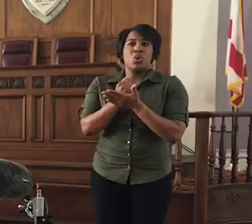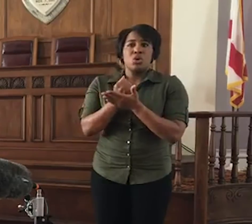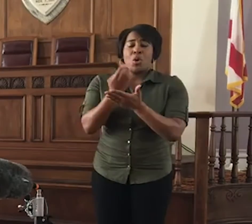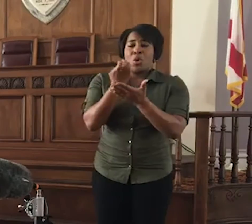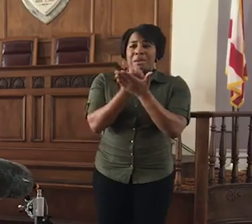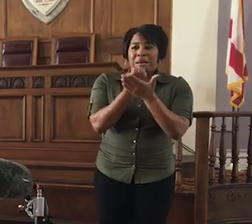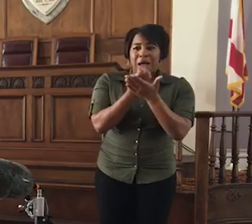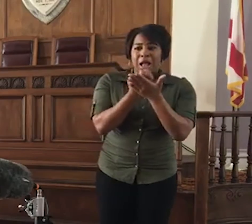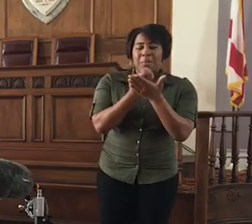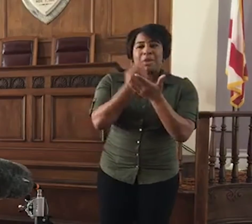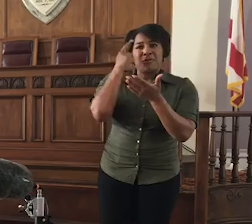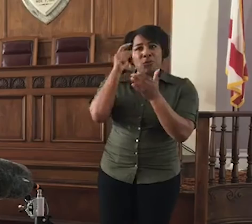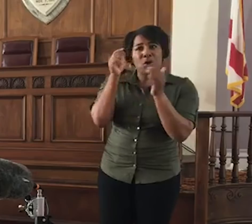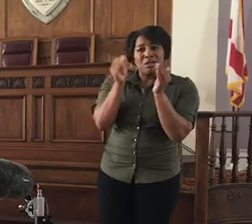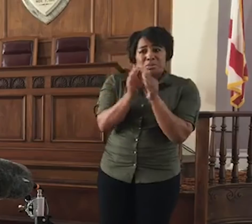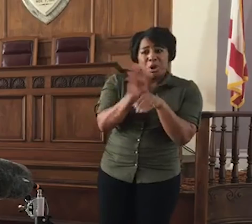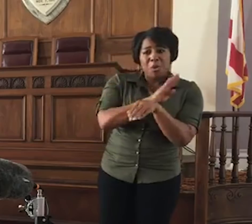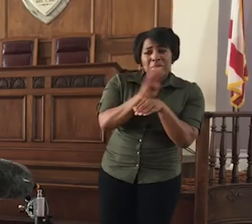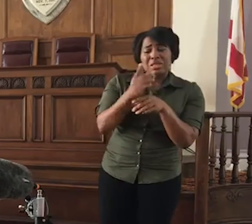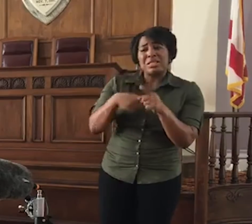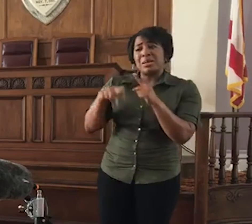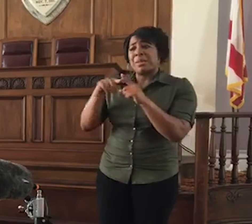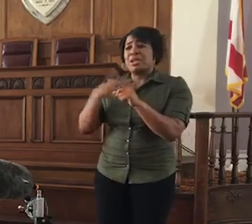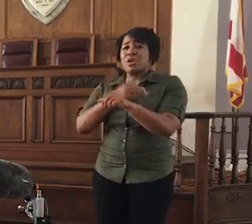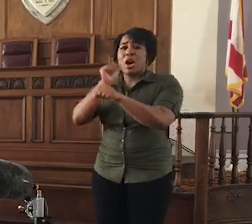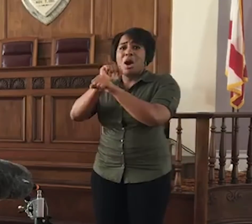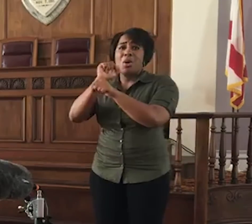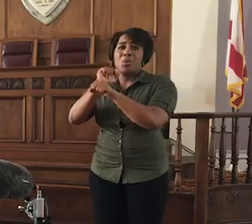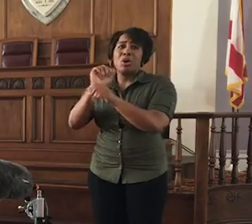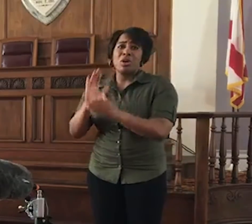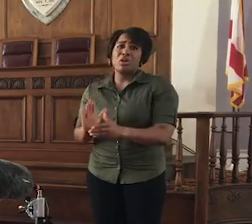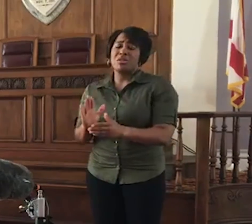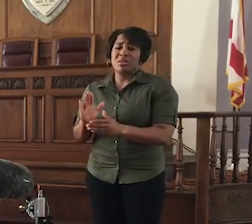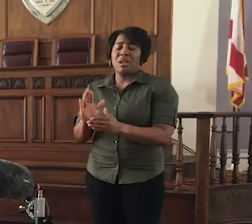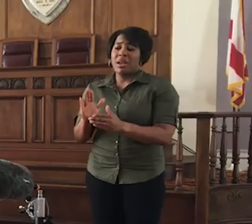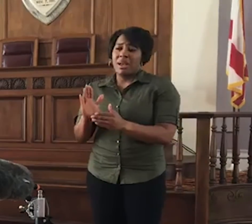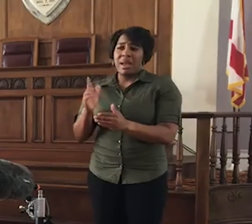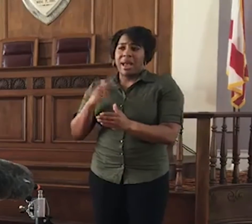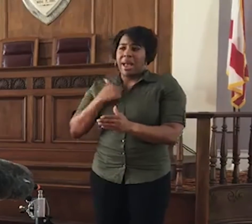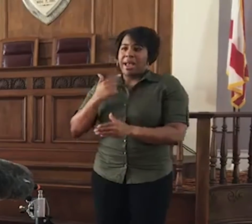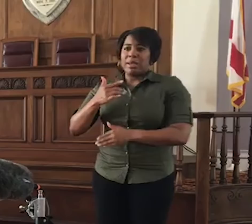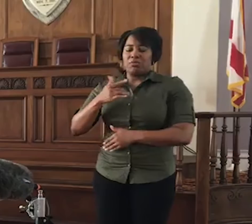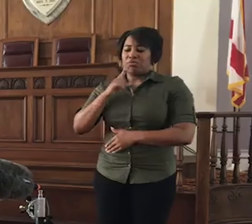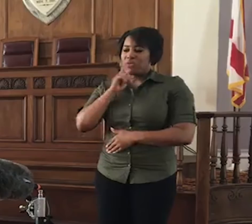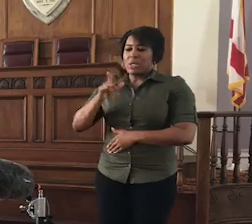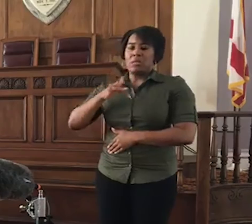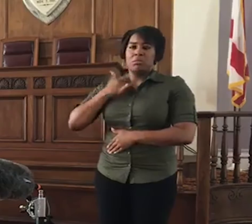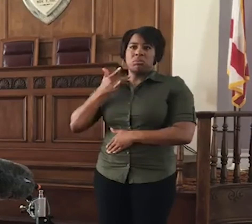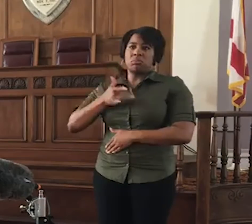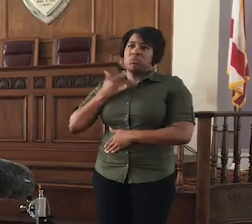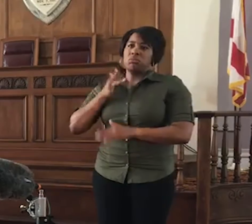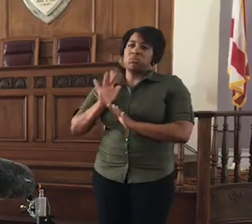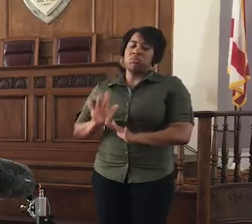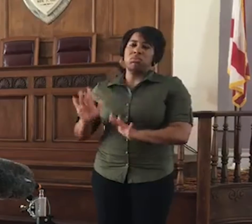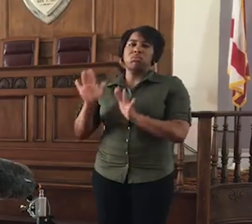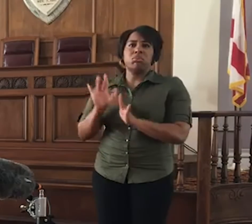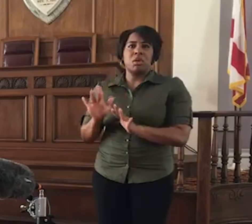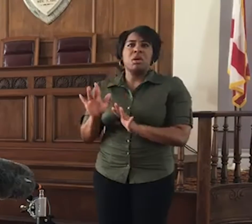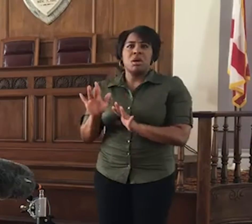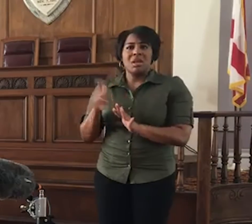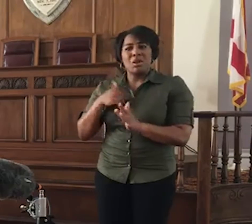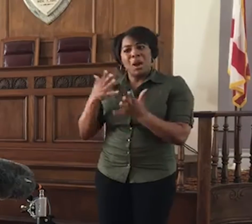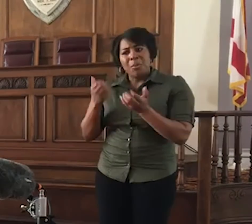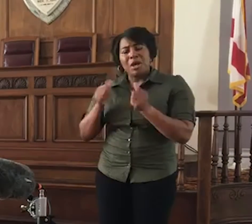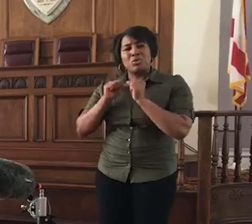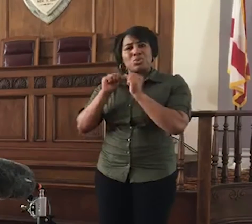and women, as well as our workers, weighs heavy on my heart every day. And moreover, to keep